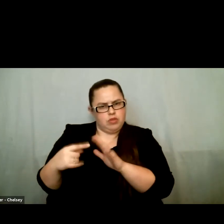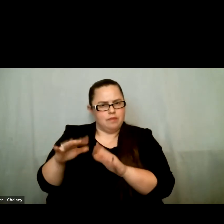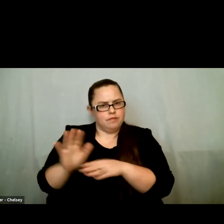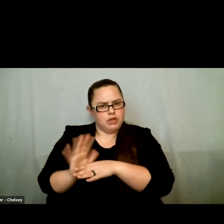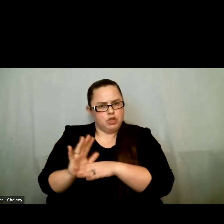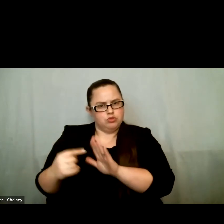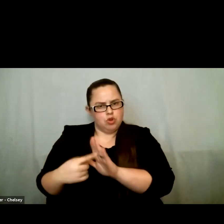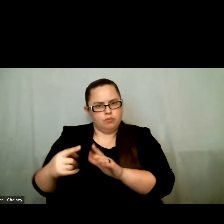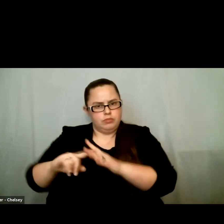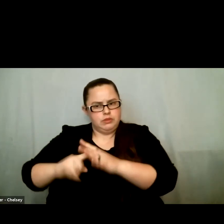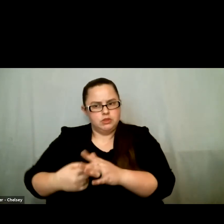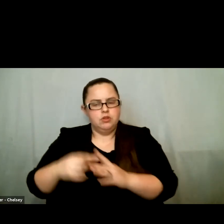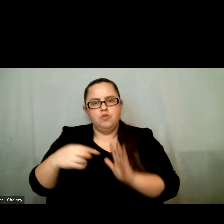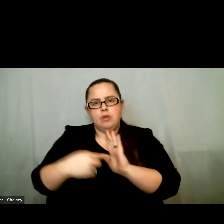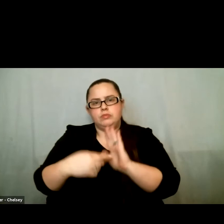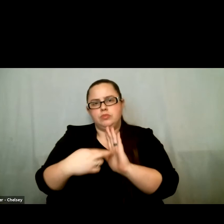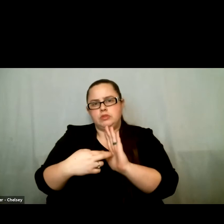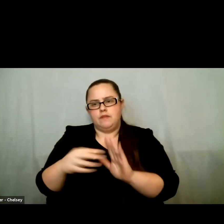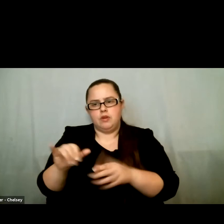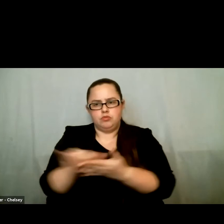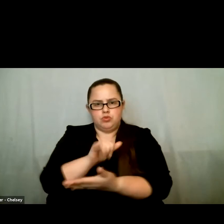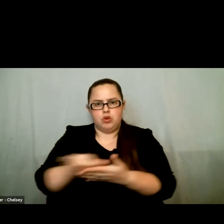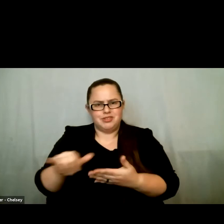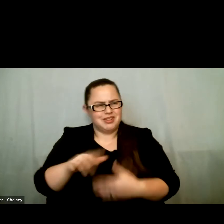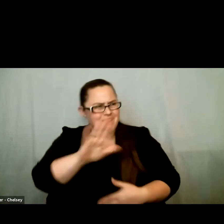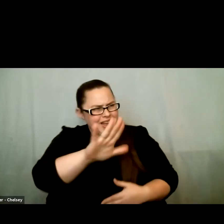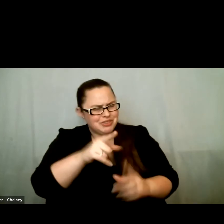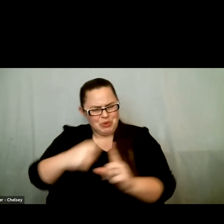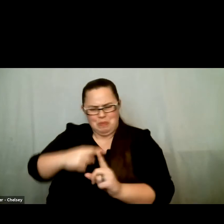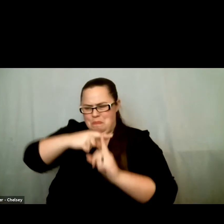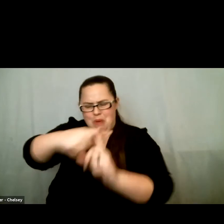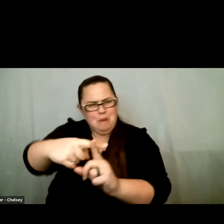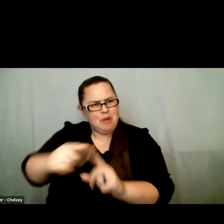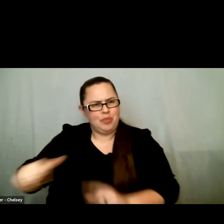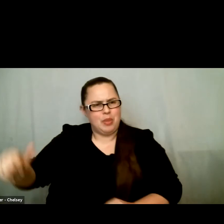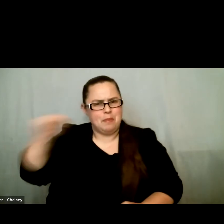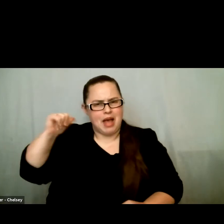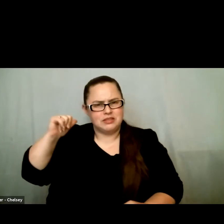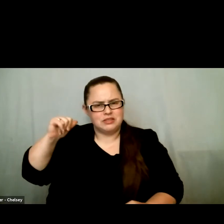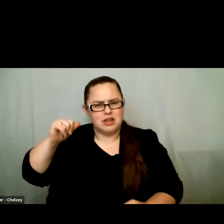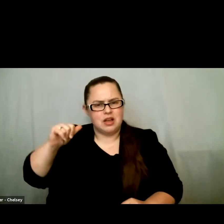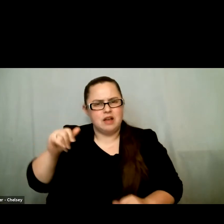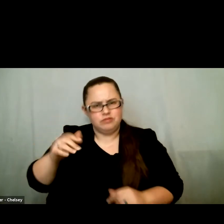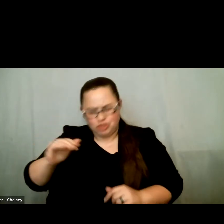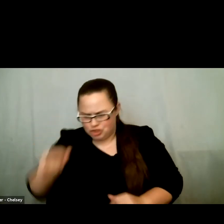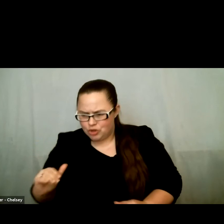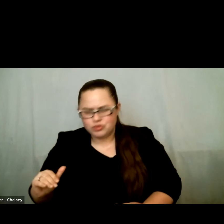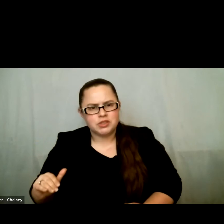New York, said, "You're putting a bullseye on the backs of